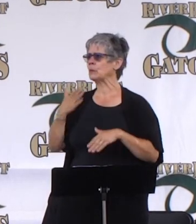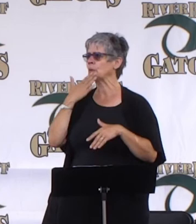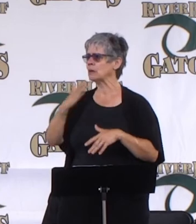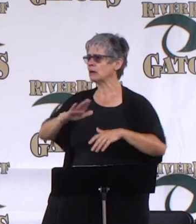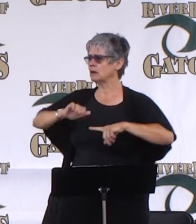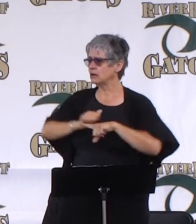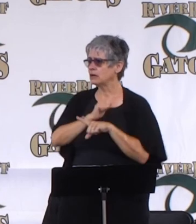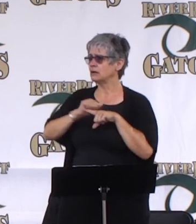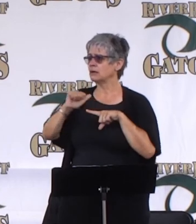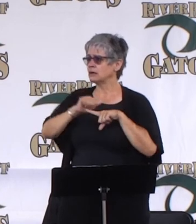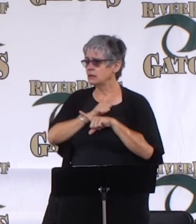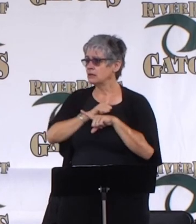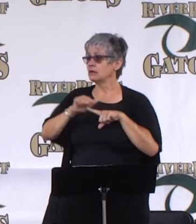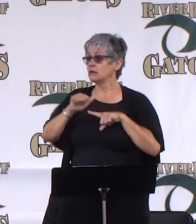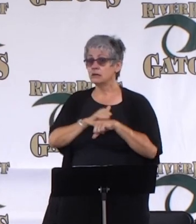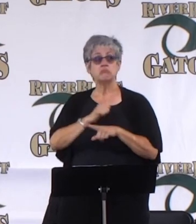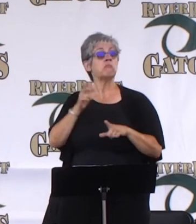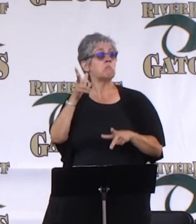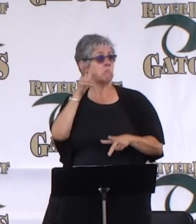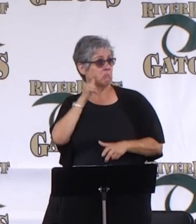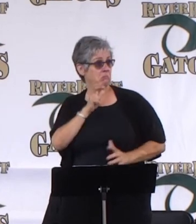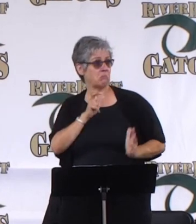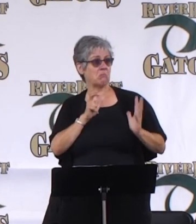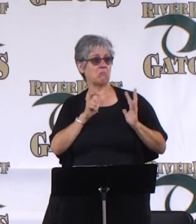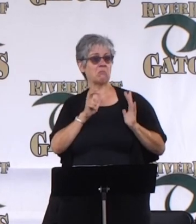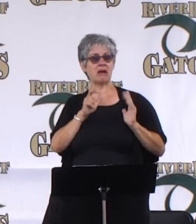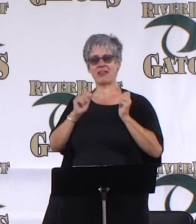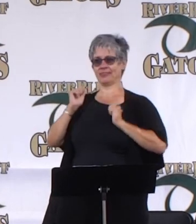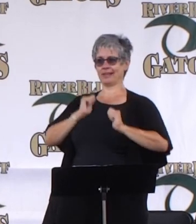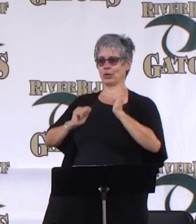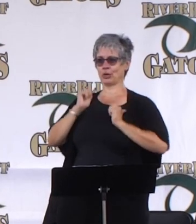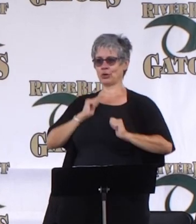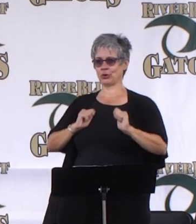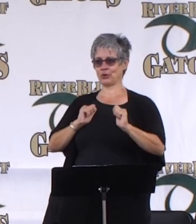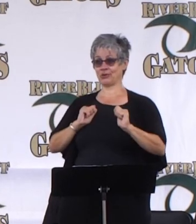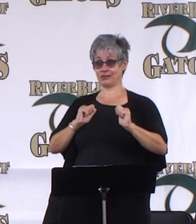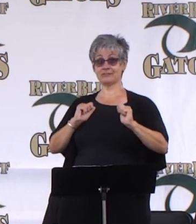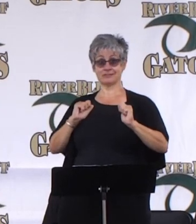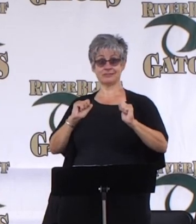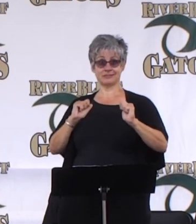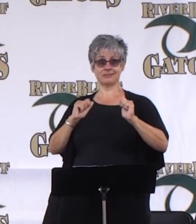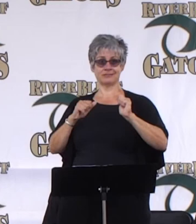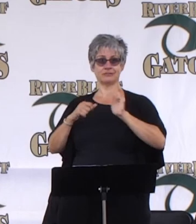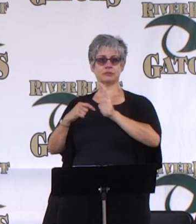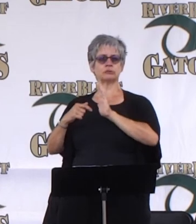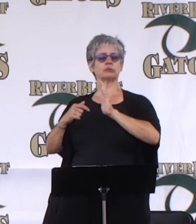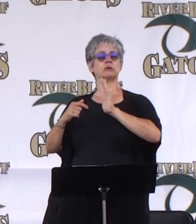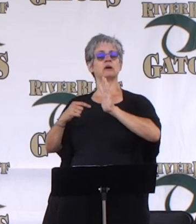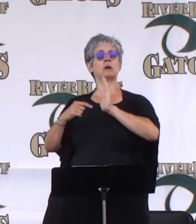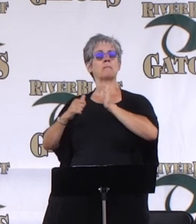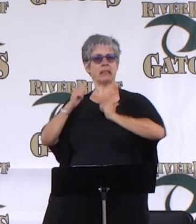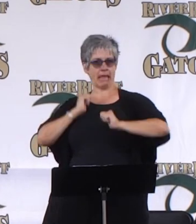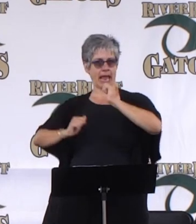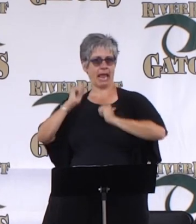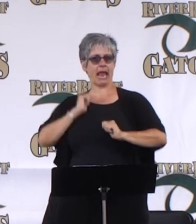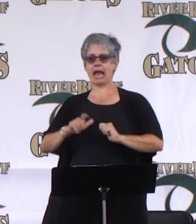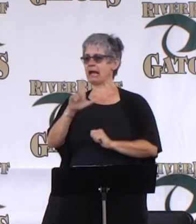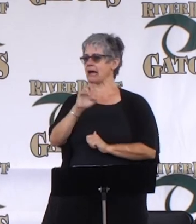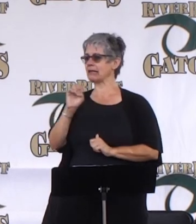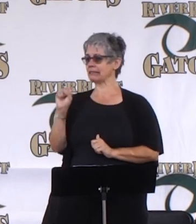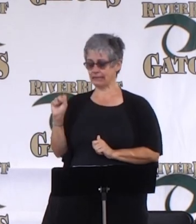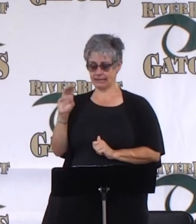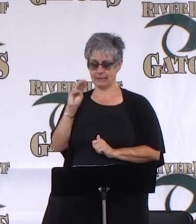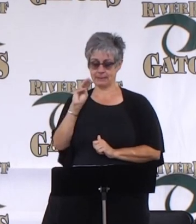on end to entertain us all. Our theater department this year put on a rousing rendition of Les Mis, and our DECA chapter had